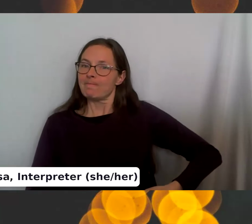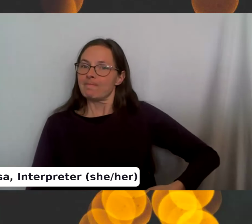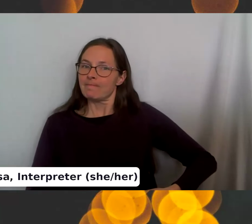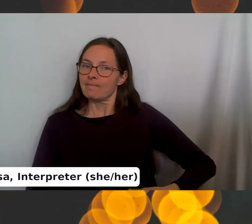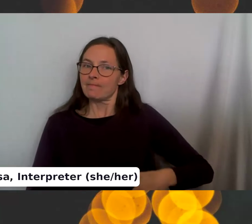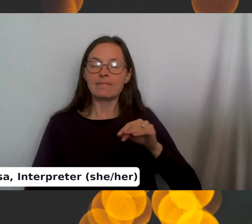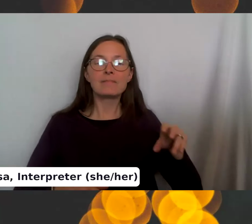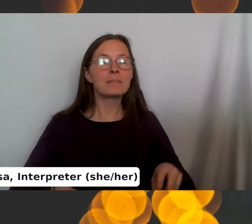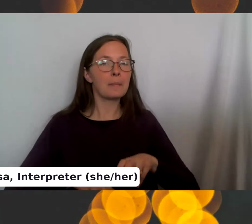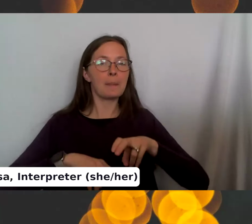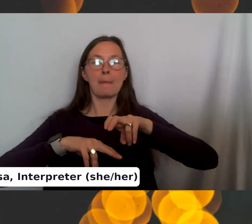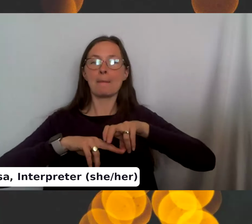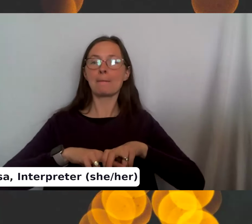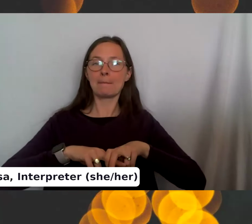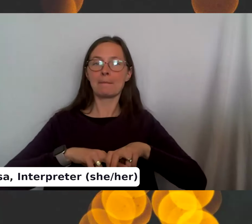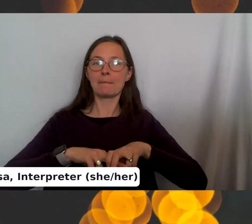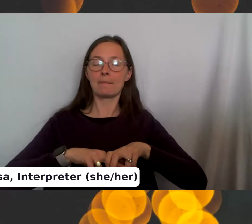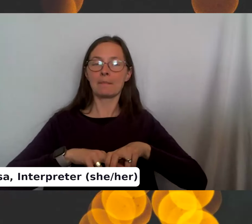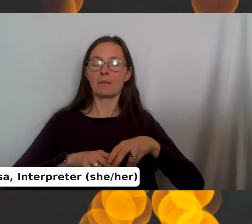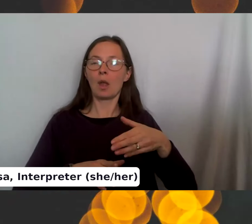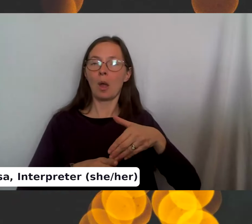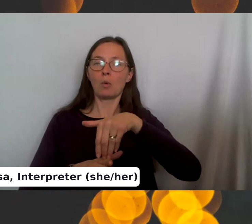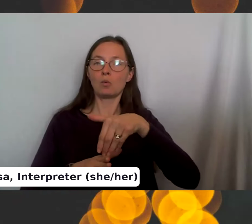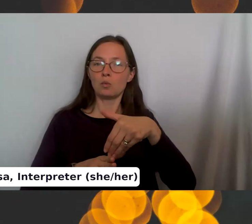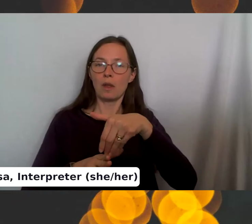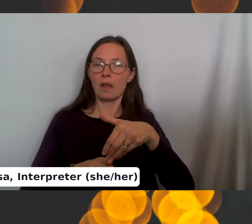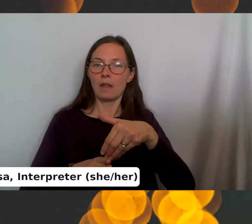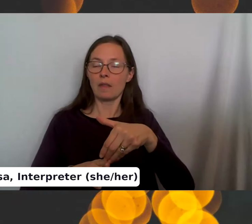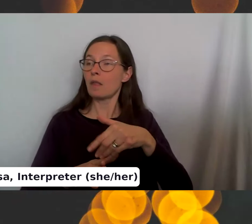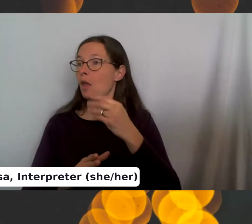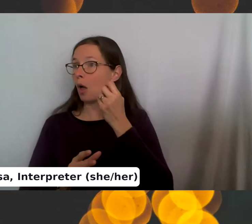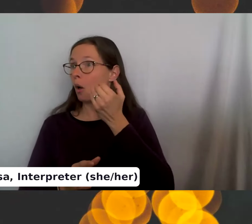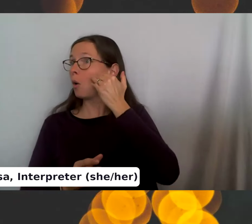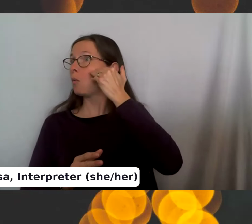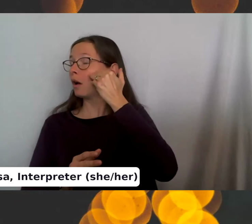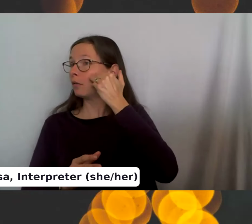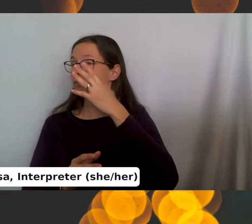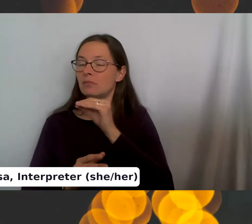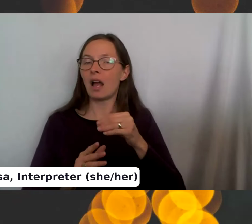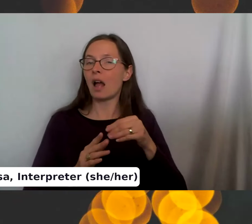sits at the threshold between the conscious and the subconscious realms.